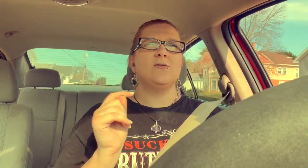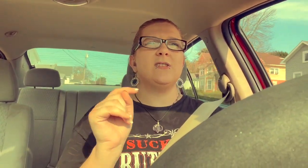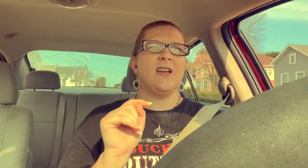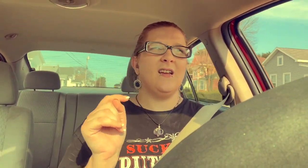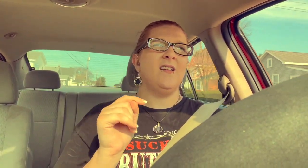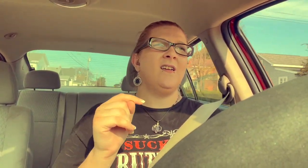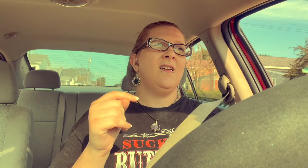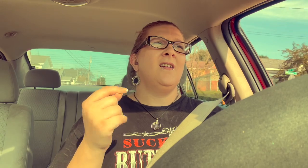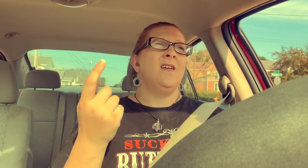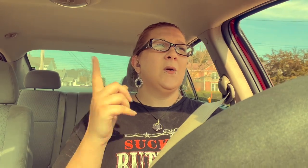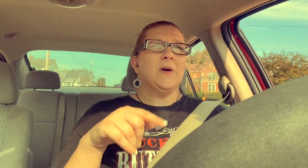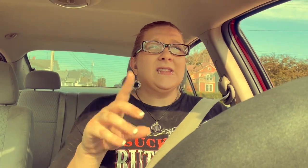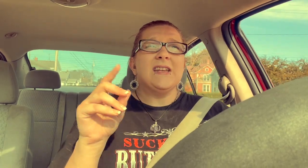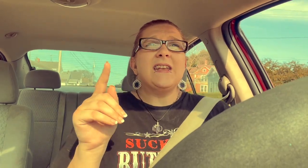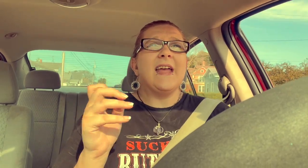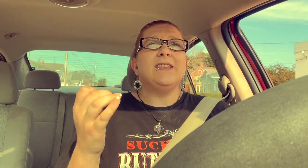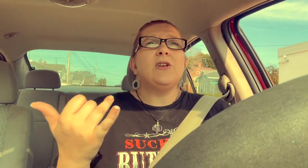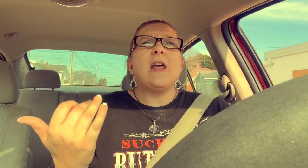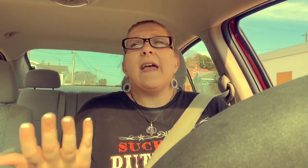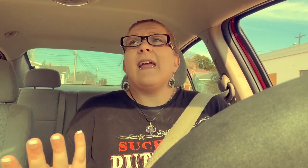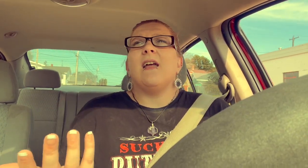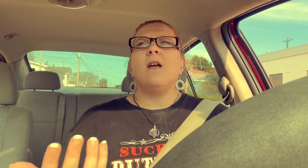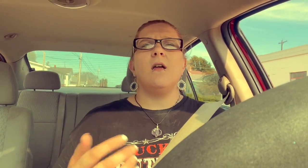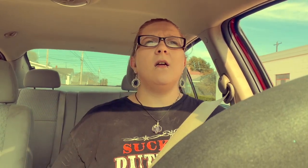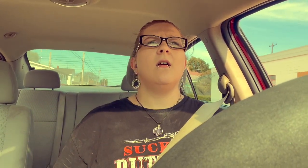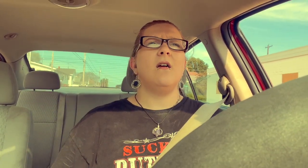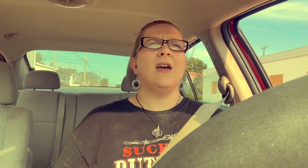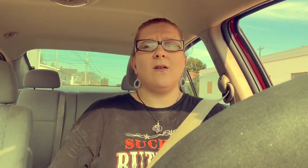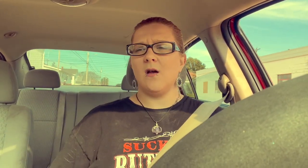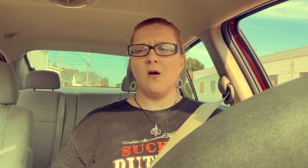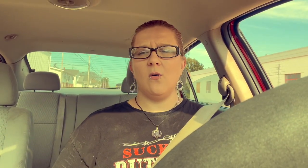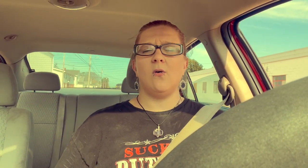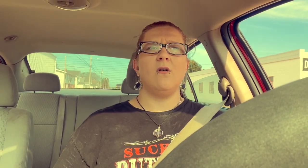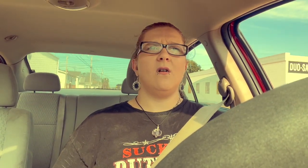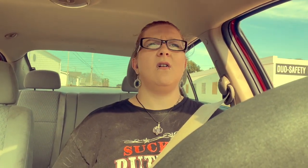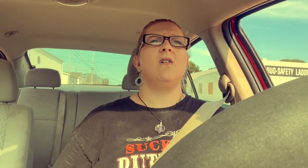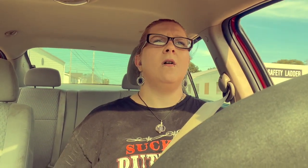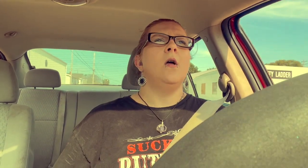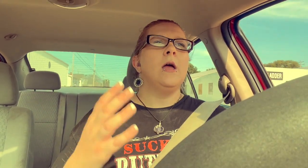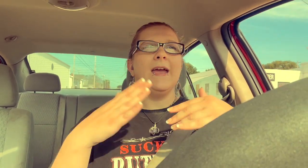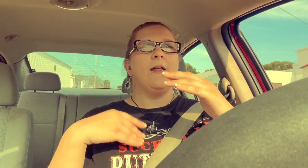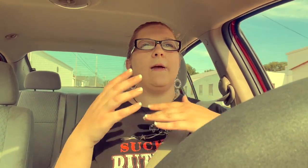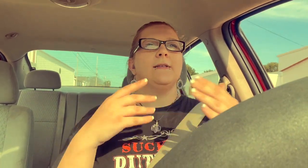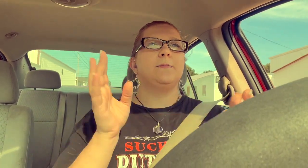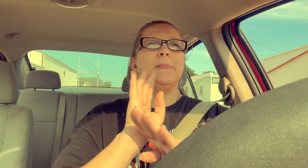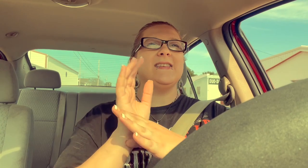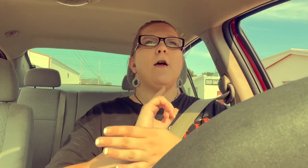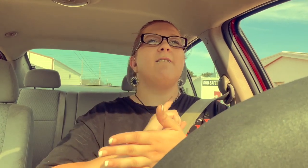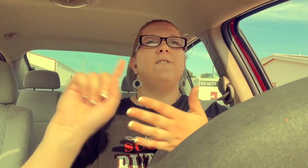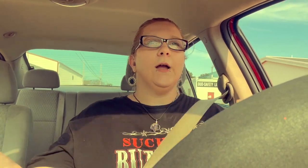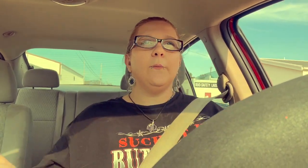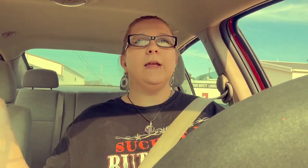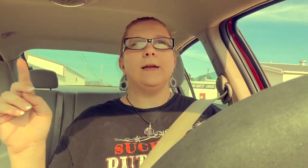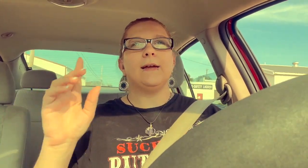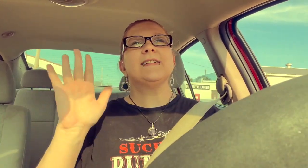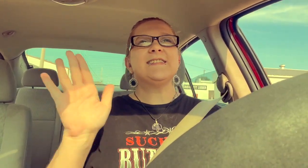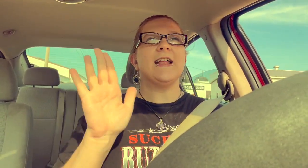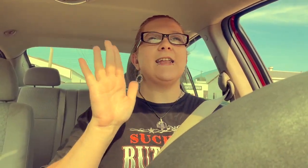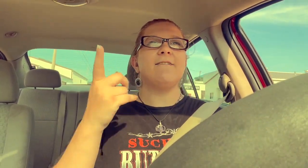Tuesday. What's the date today? I don't know. Anyway, it's busy all fucking week. Sunday